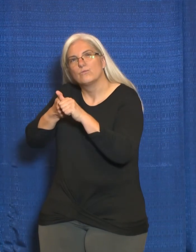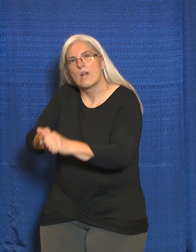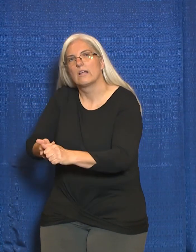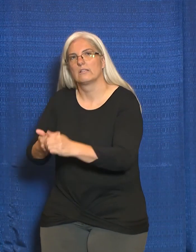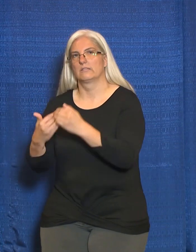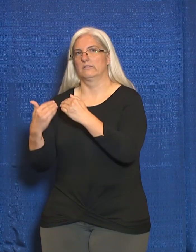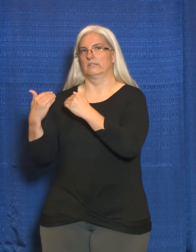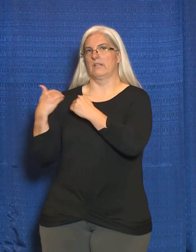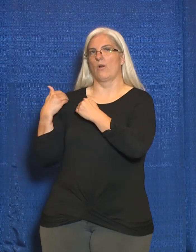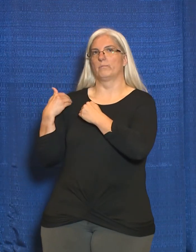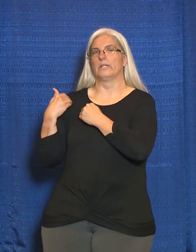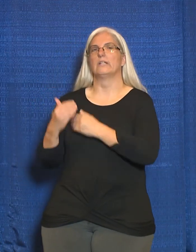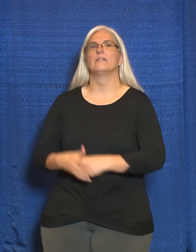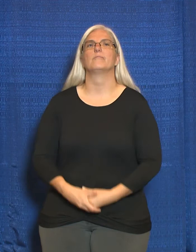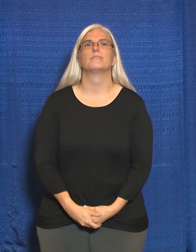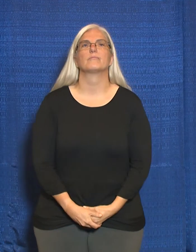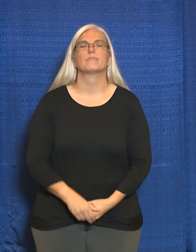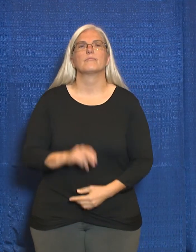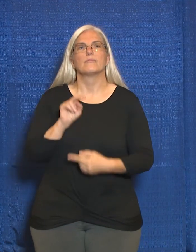Tracking and accountability.